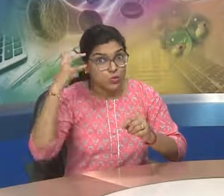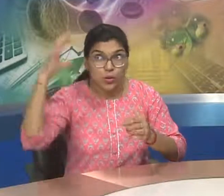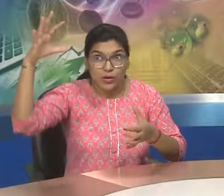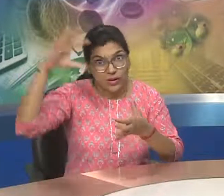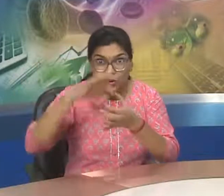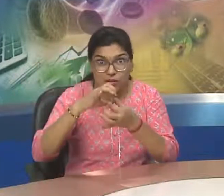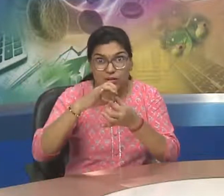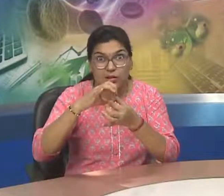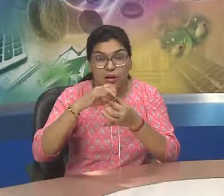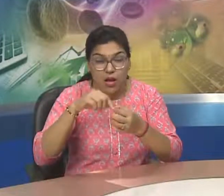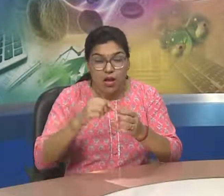and started